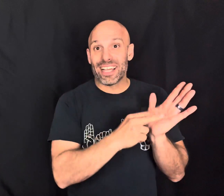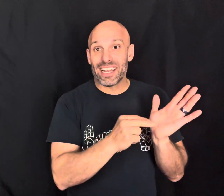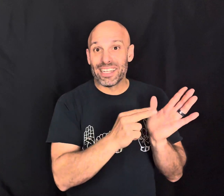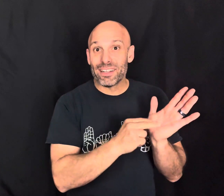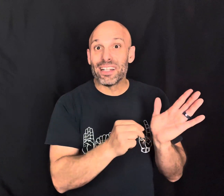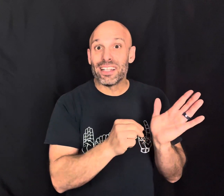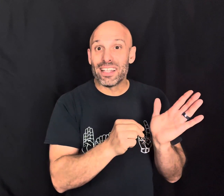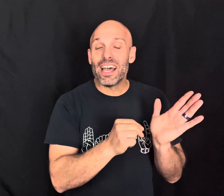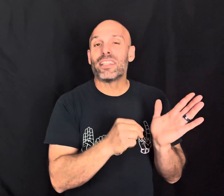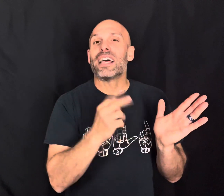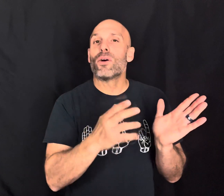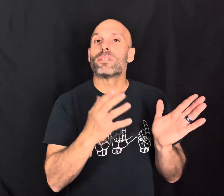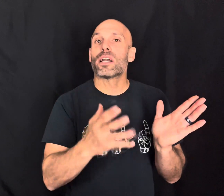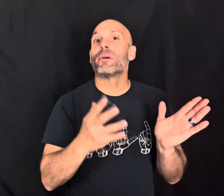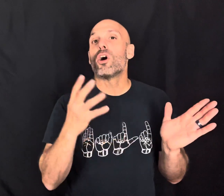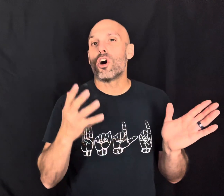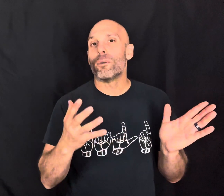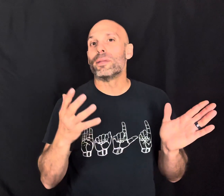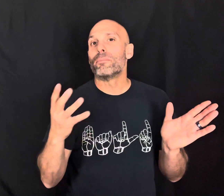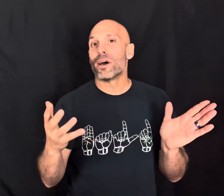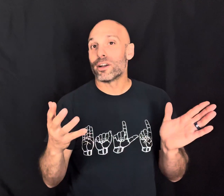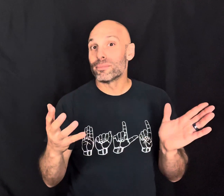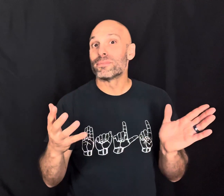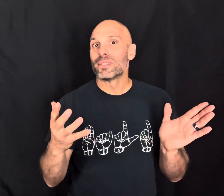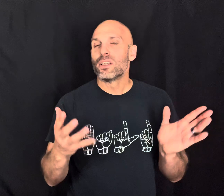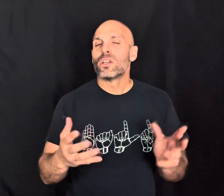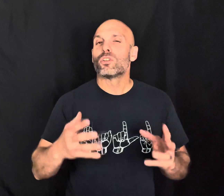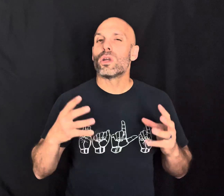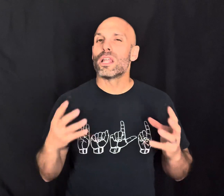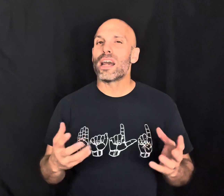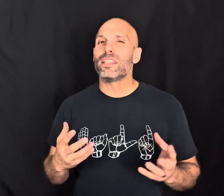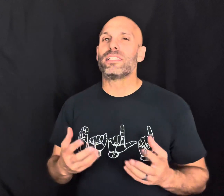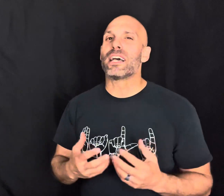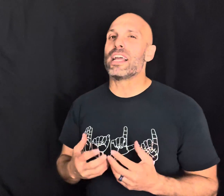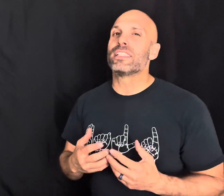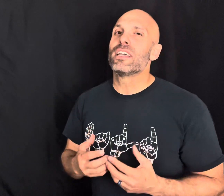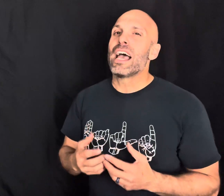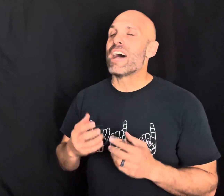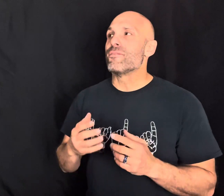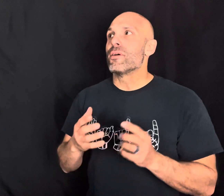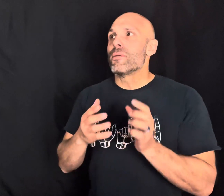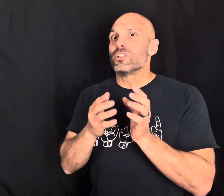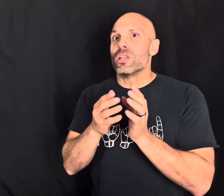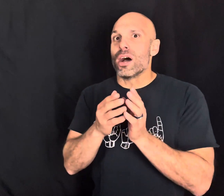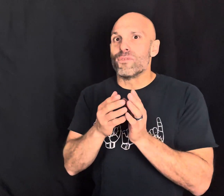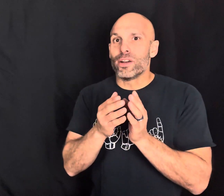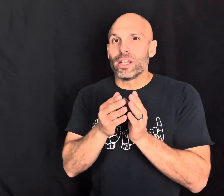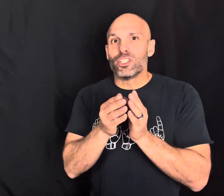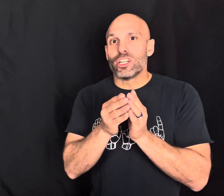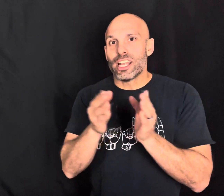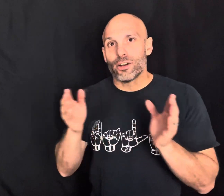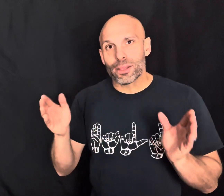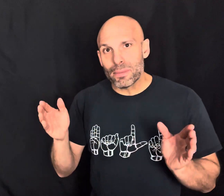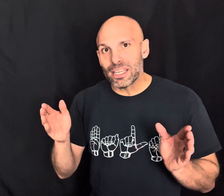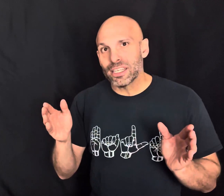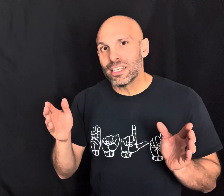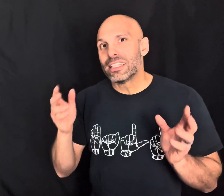it that, now I'm talking about almond butter. So a lot of these signs have a very generic meaning that we